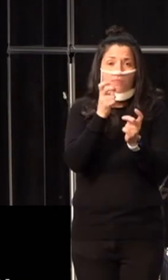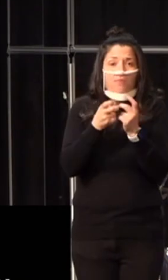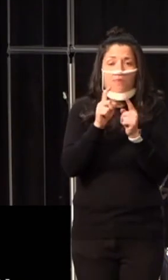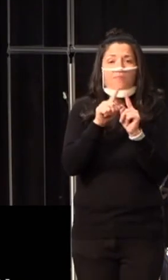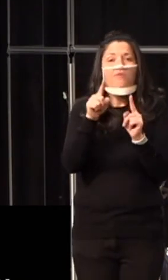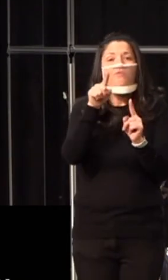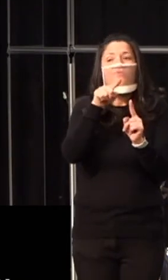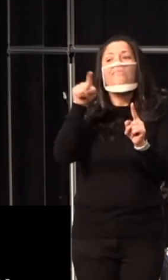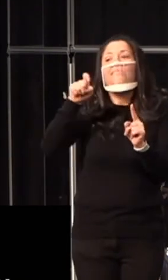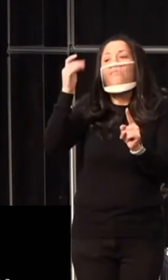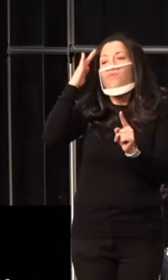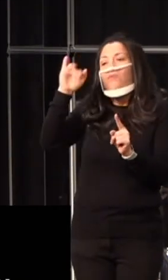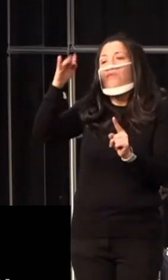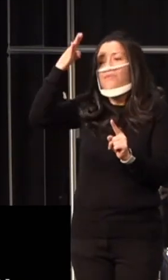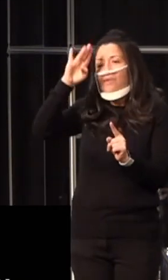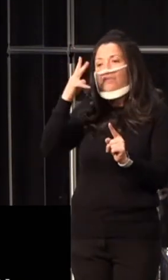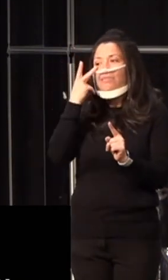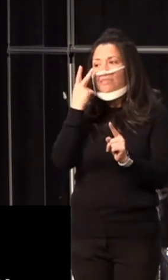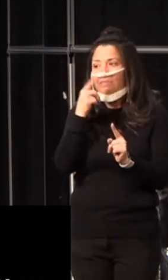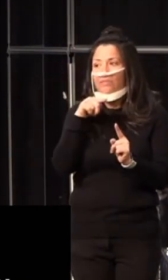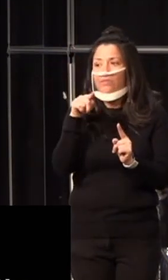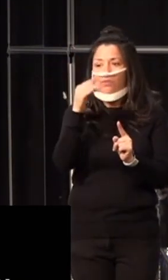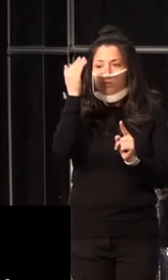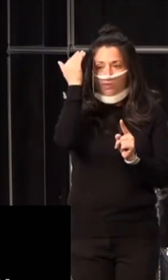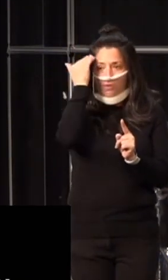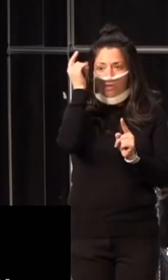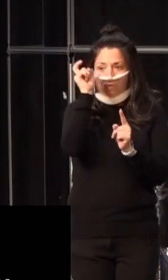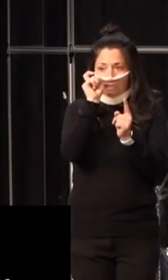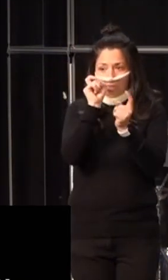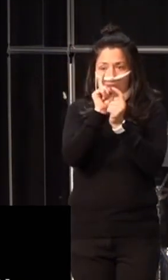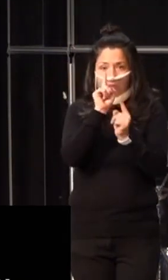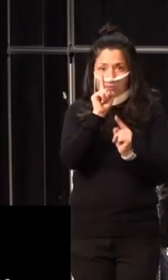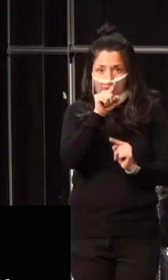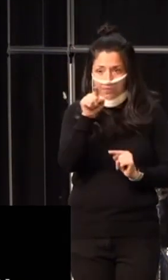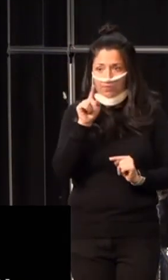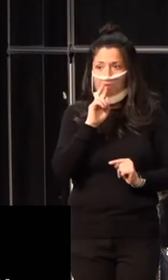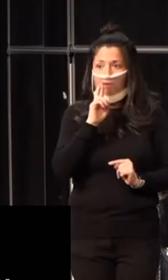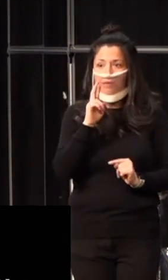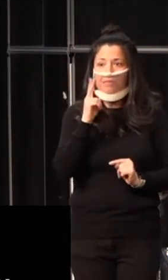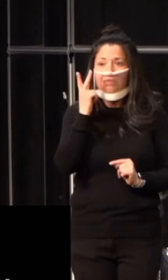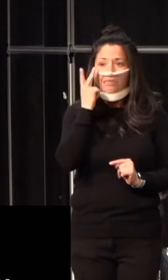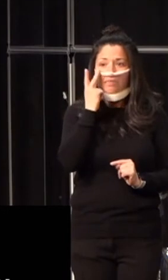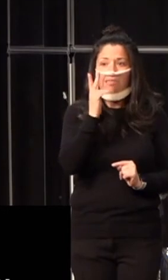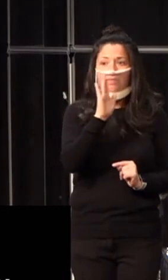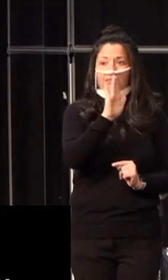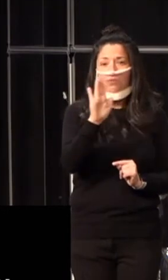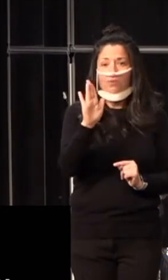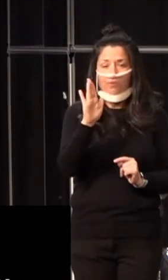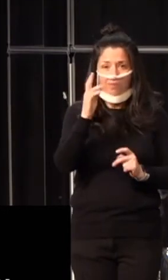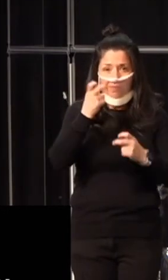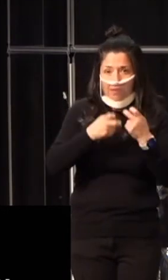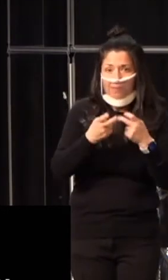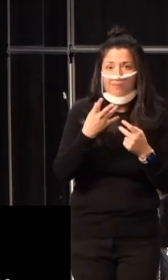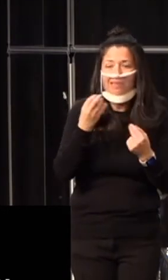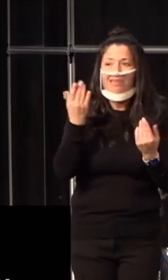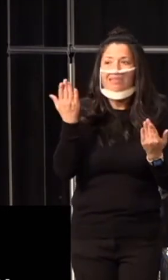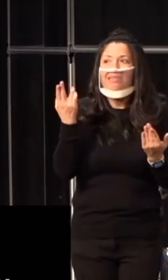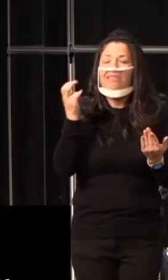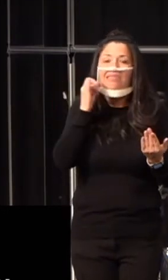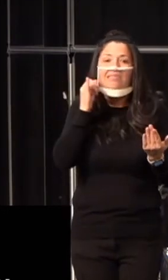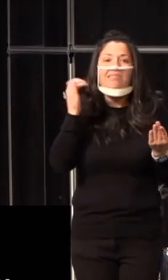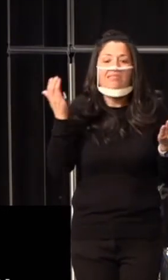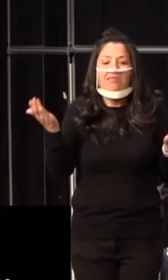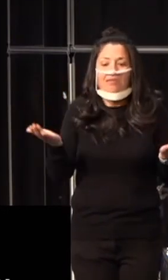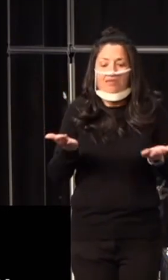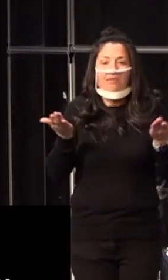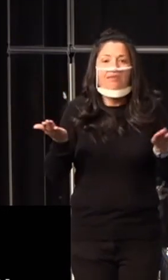God sees you. He knows exactly where you're at. He sees your affliction, and he's present. Let's